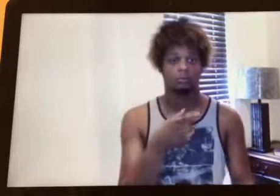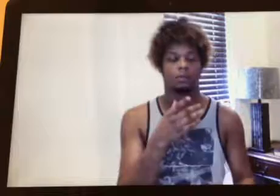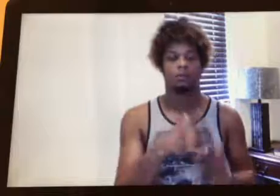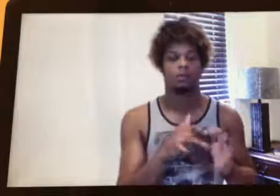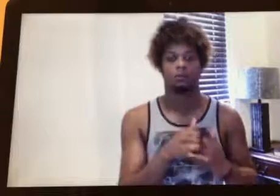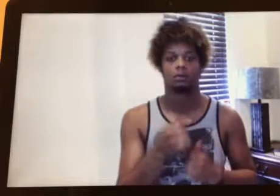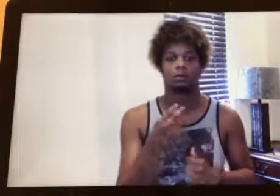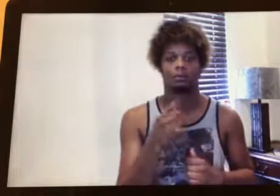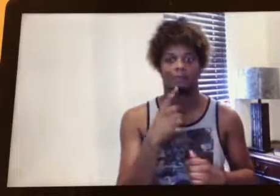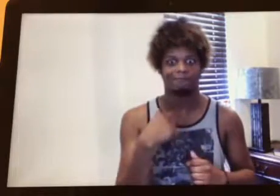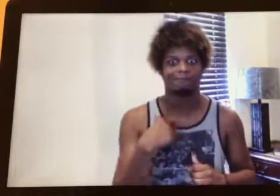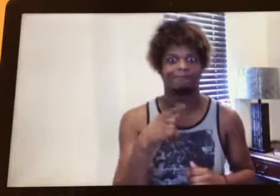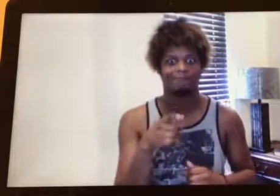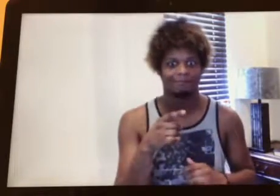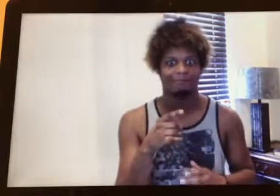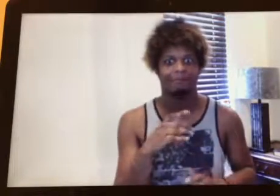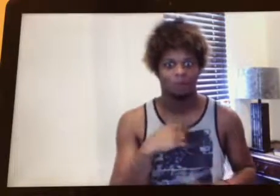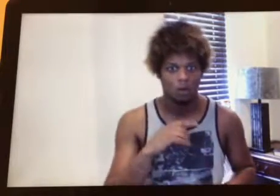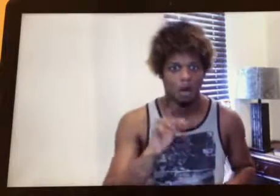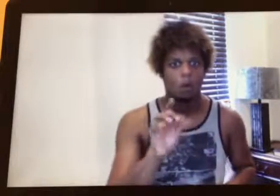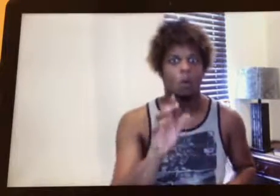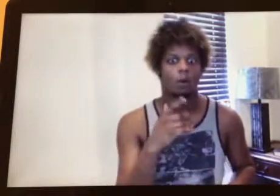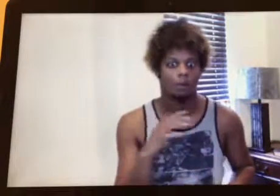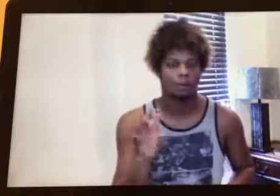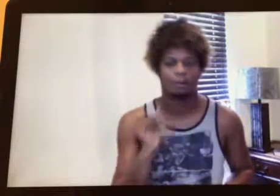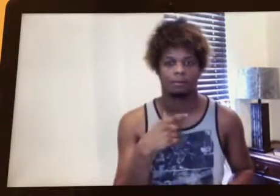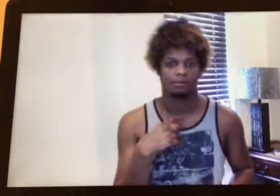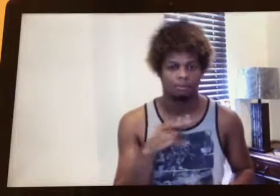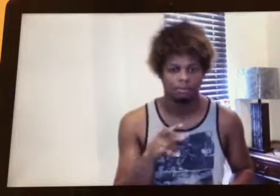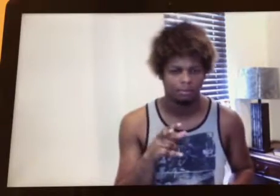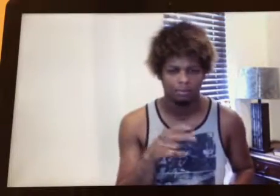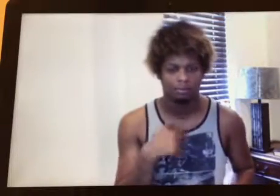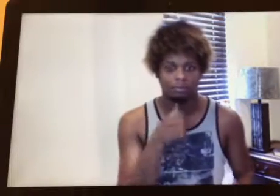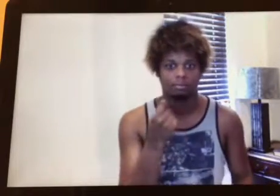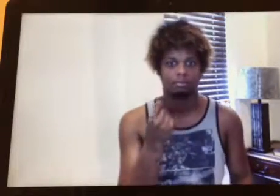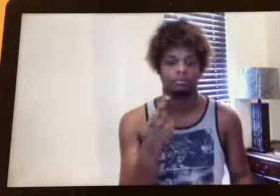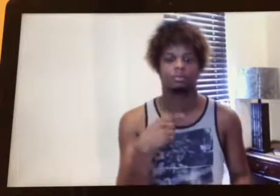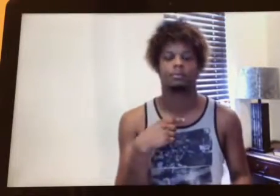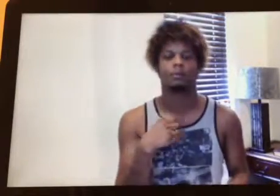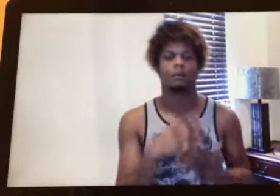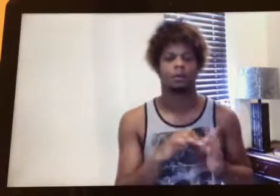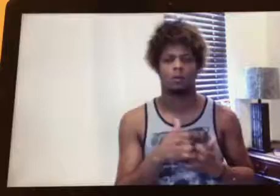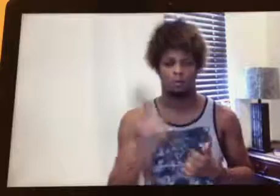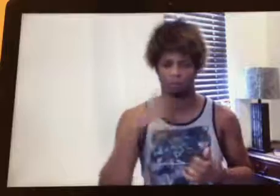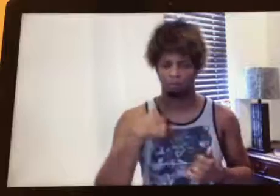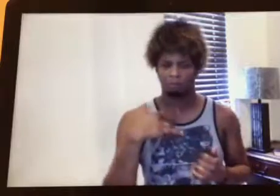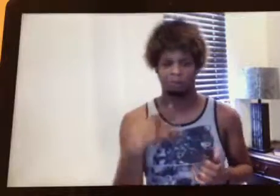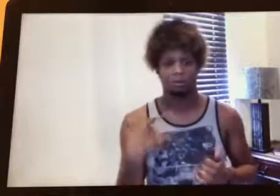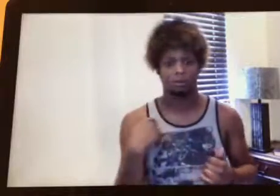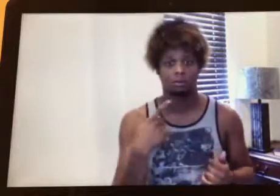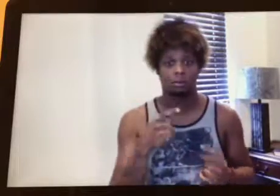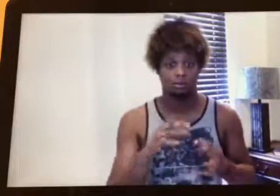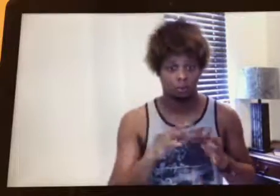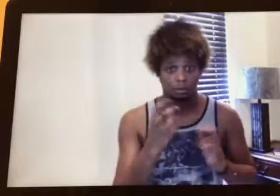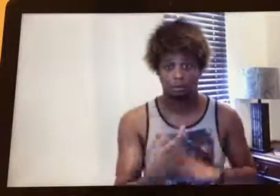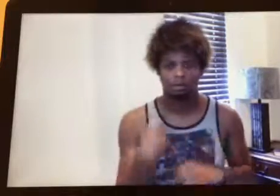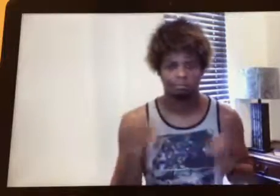and was like, "Hi, what's up?" And they looked at me and kind of moved their hands around a little bit, and I was like, "Are